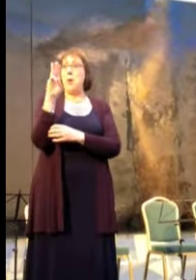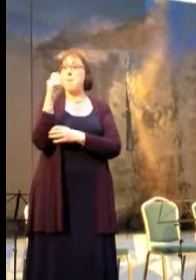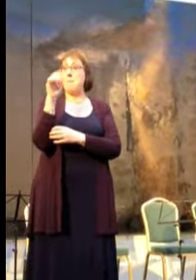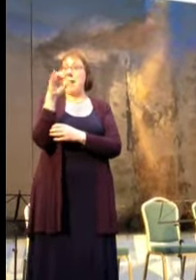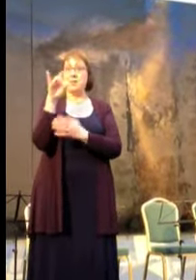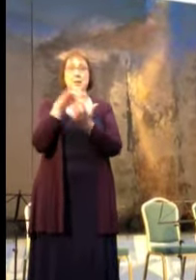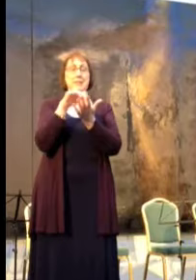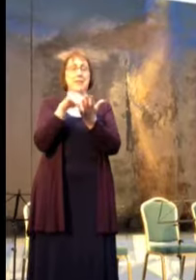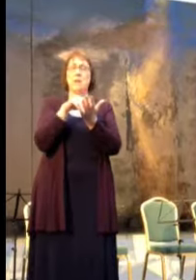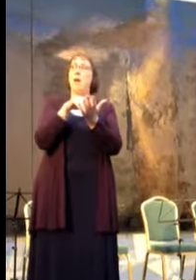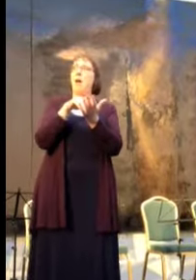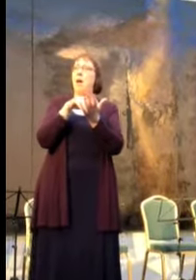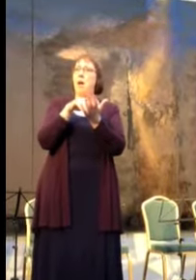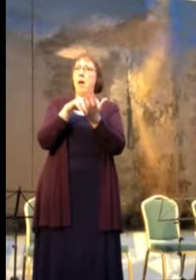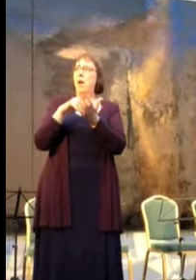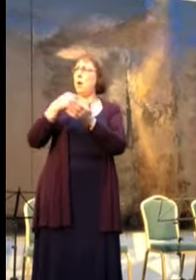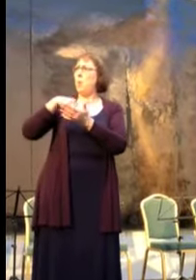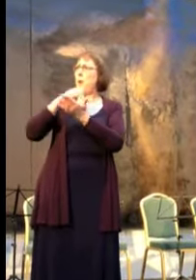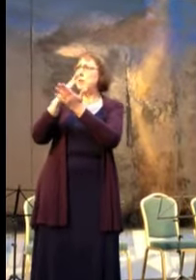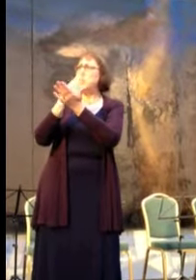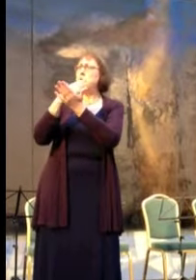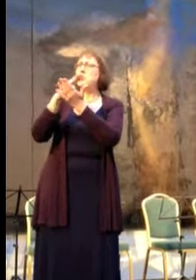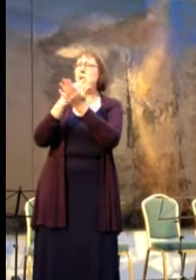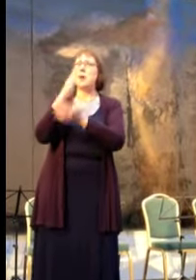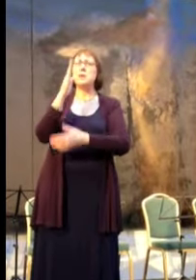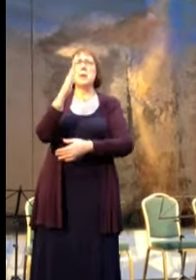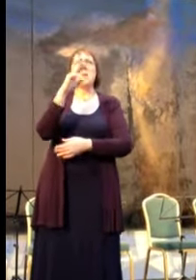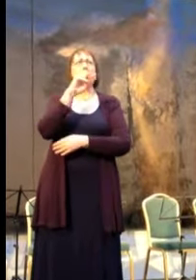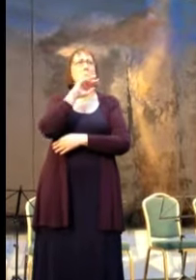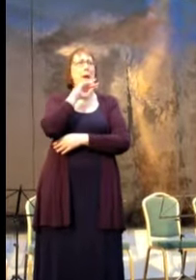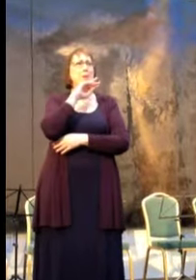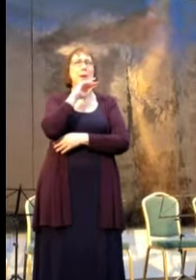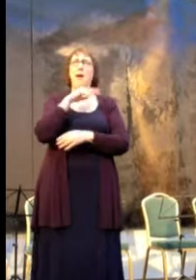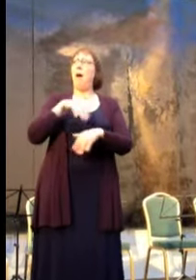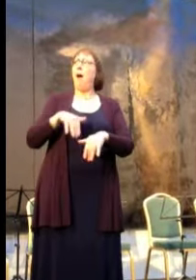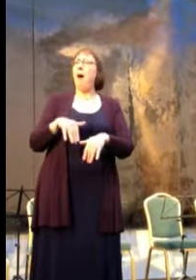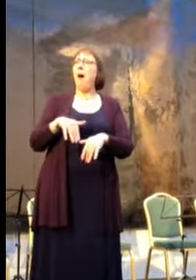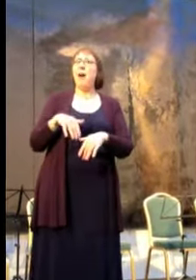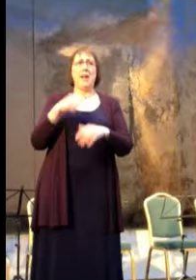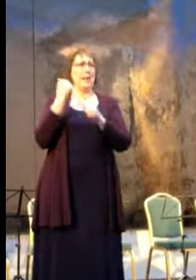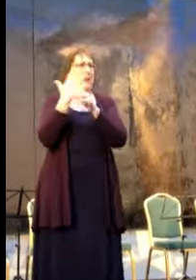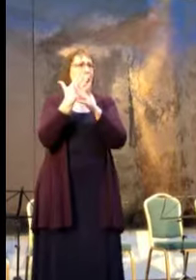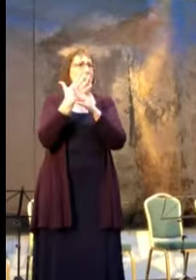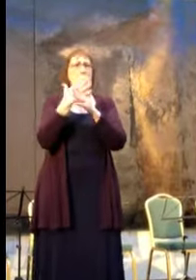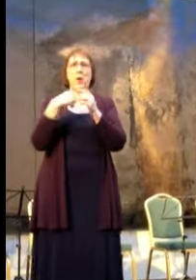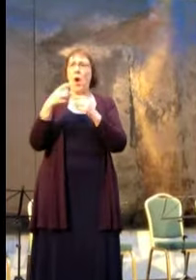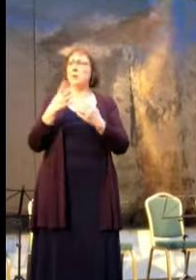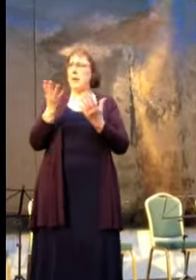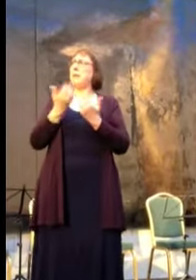which I think was acknowledging that we share St. Patrick. And there are aspects of St. Patrick that we are now all able to